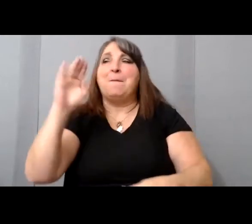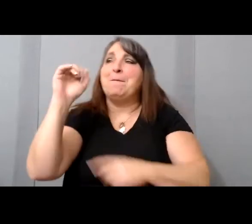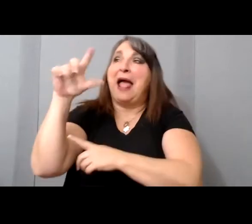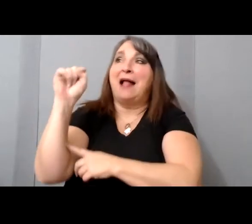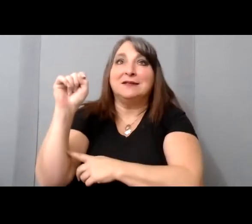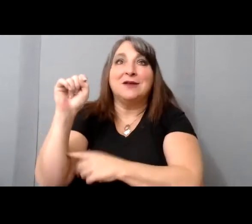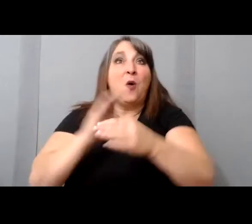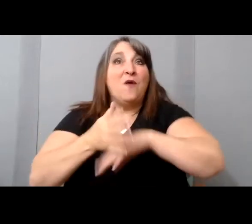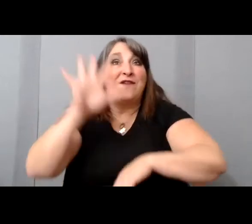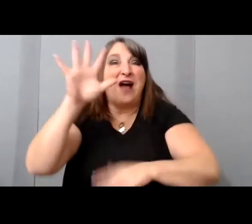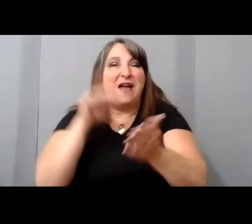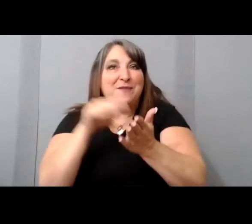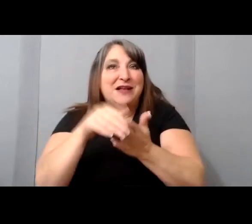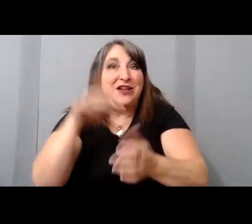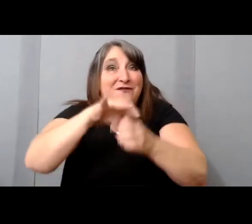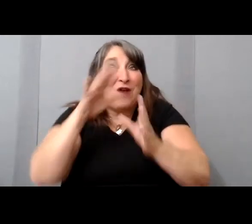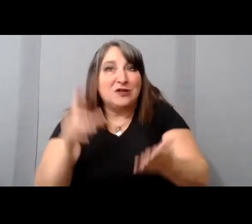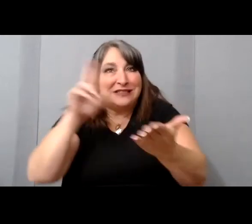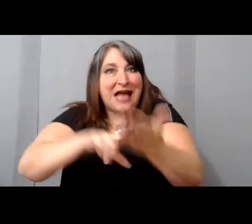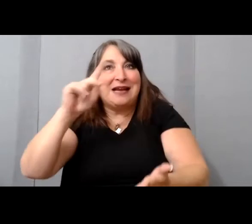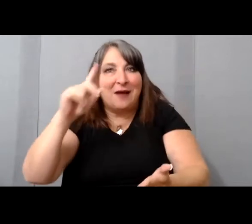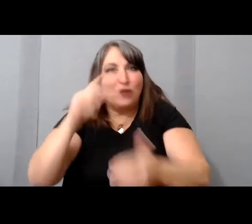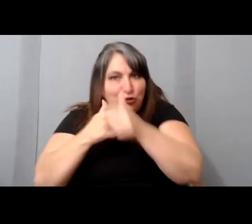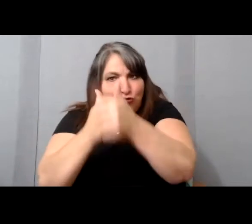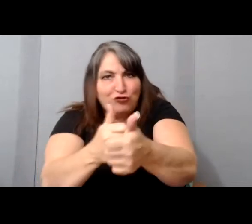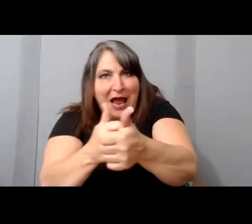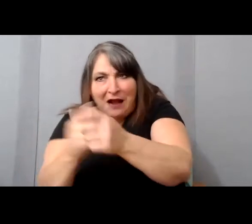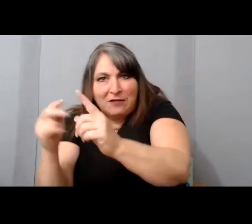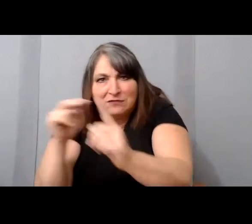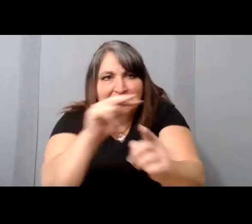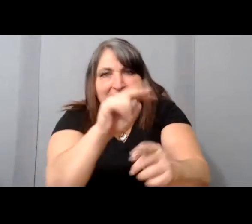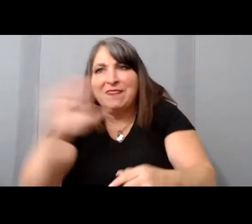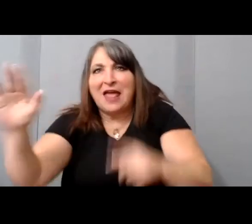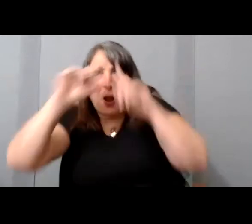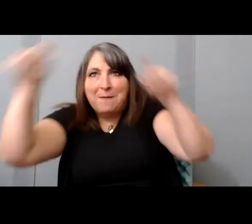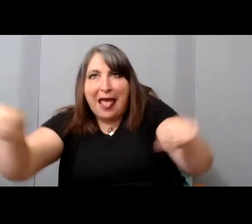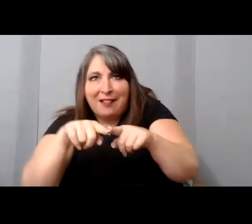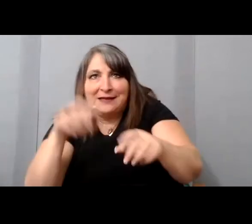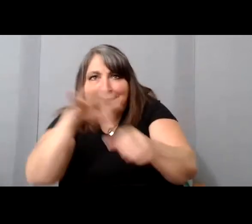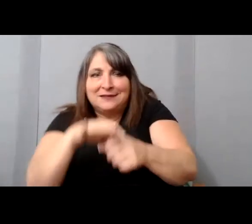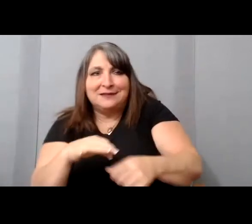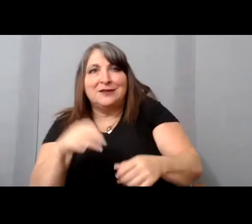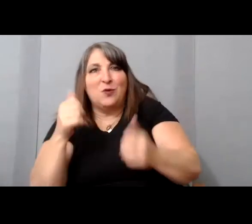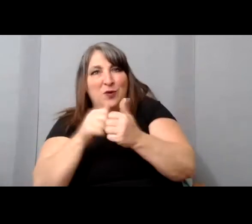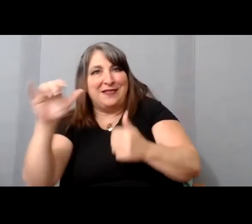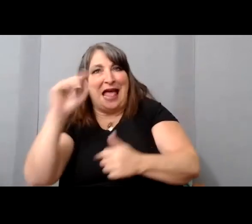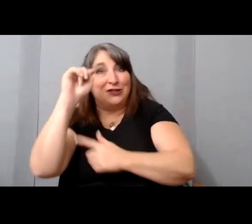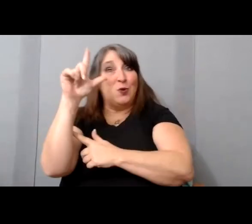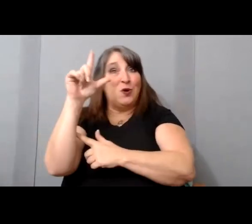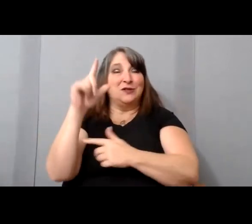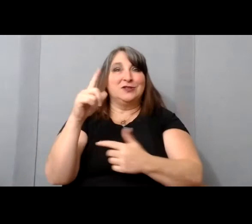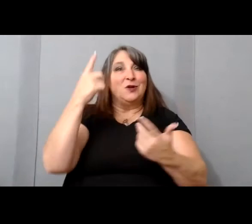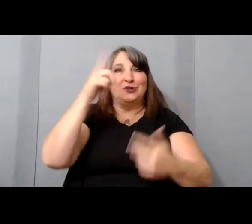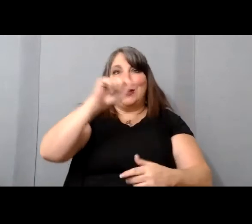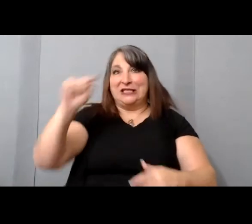million voters in California signed up to track their ballot with our new ballot tracking tool. So when you're coming into 2020, that was going to